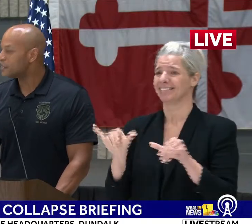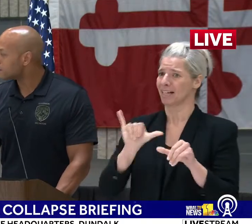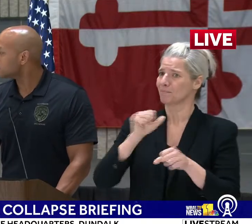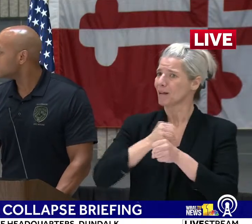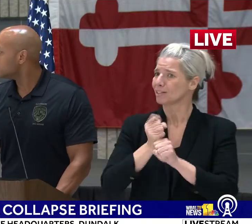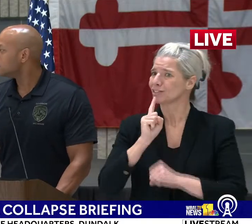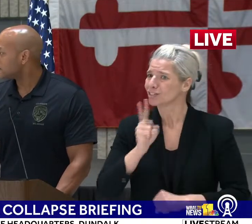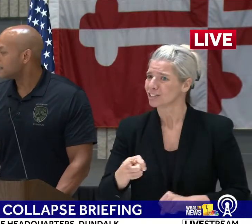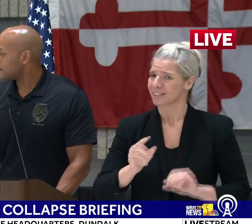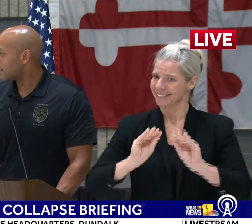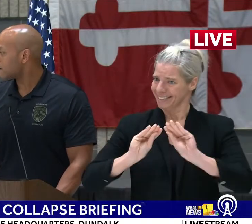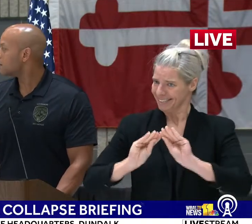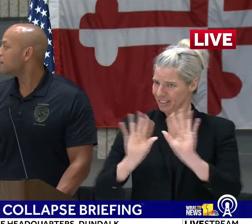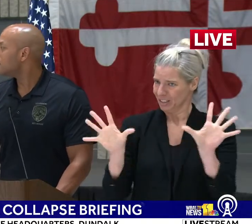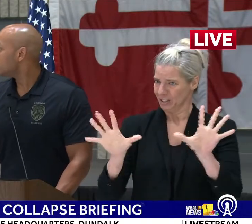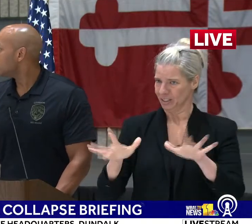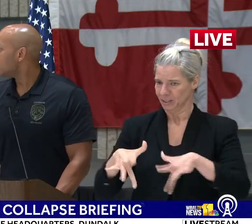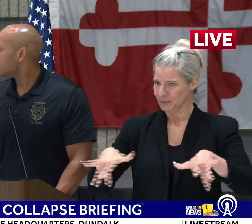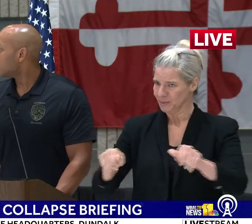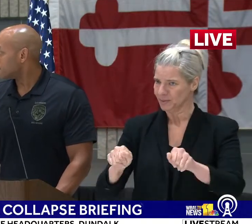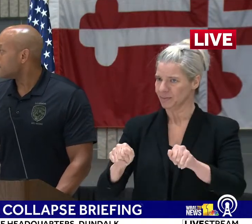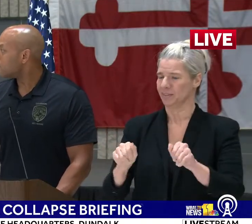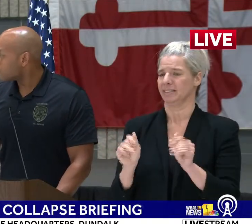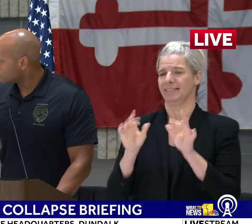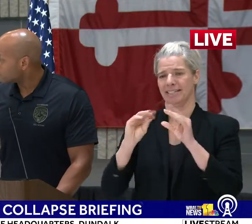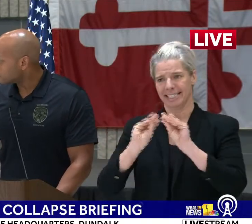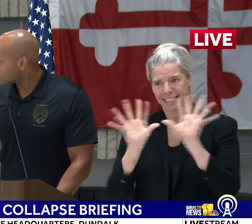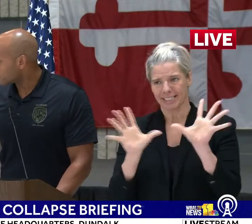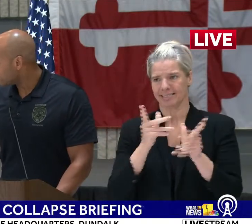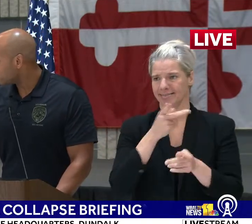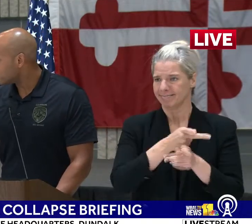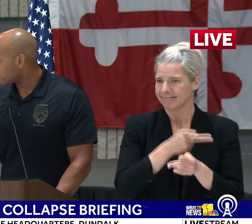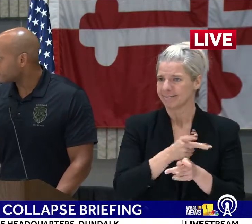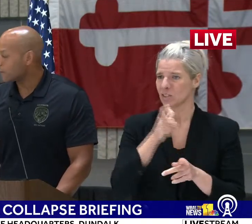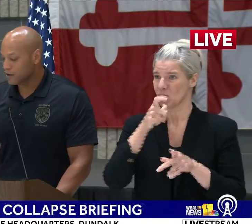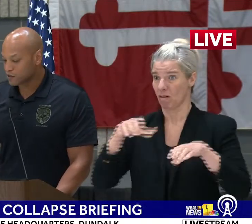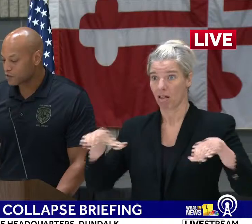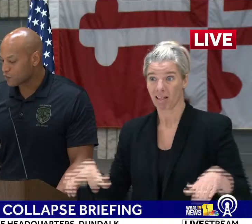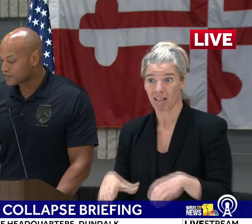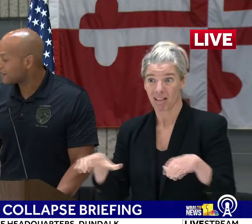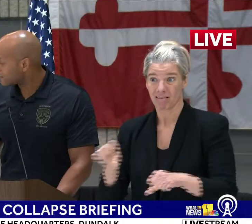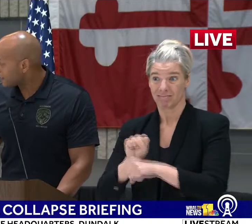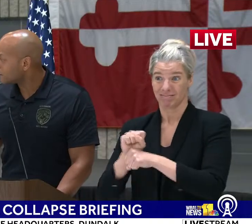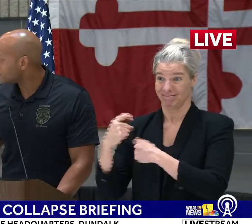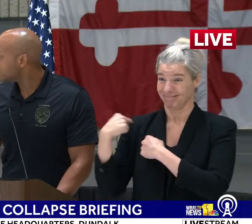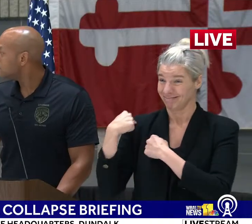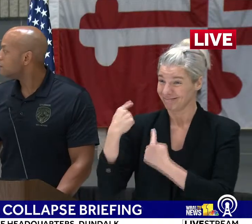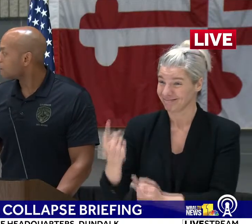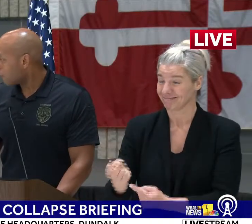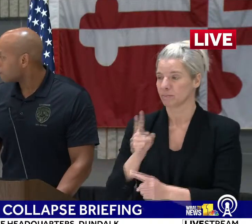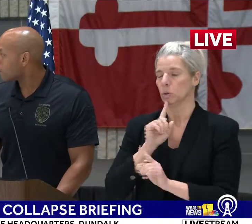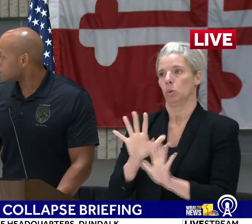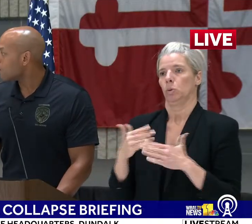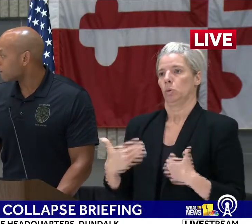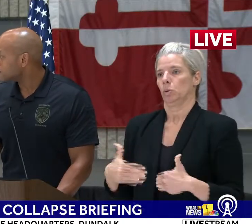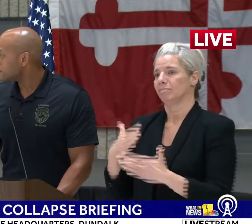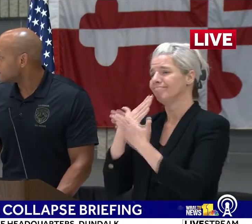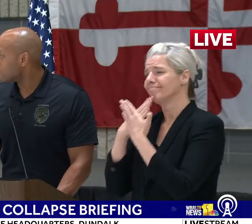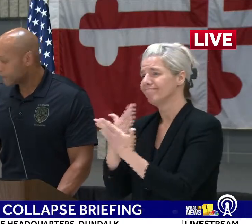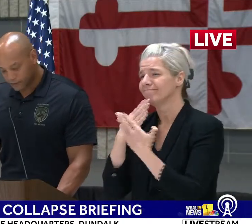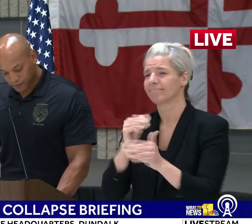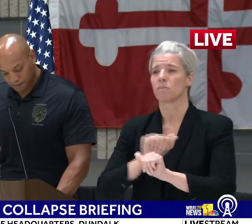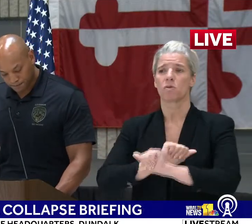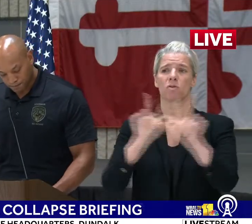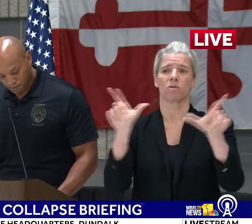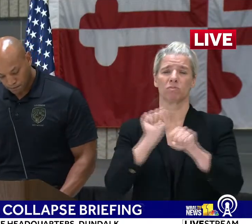sure that there was clear taking care of the people who are doing this work and doing the work on the ground. So I just want to say thank you for all the work you